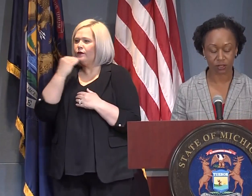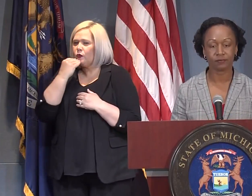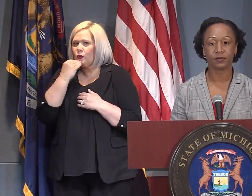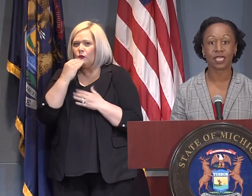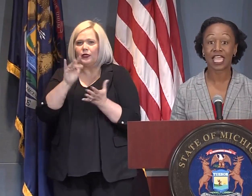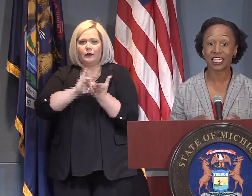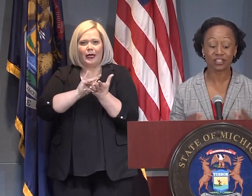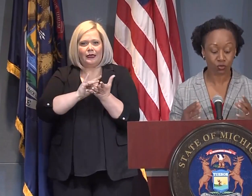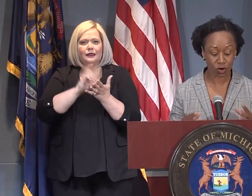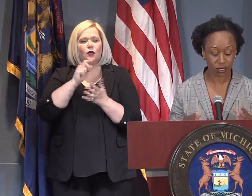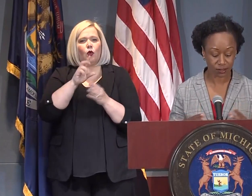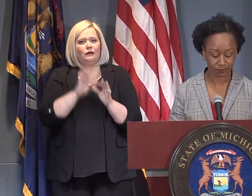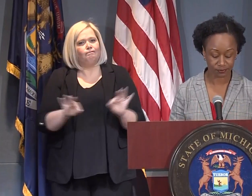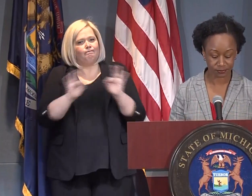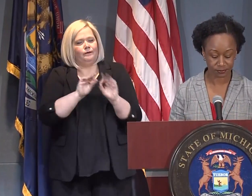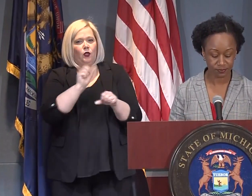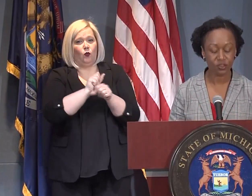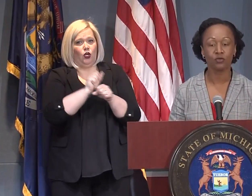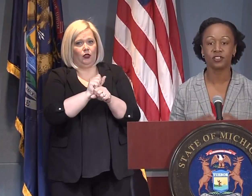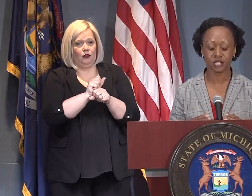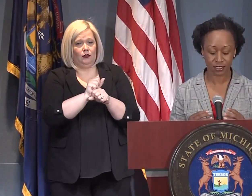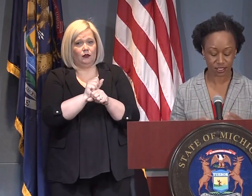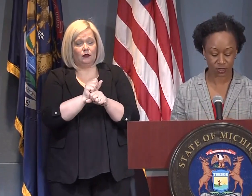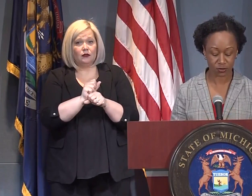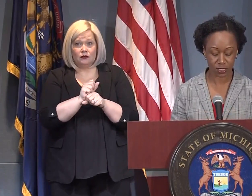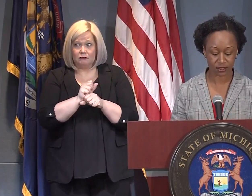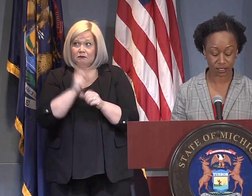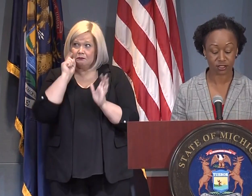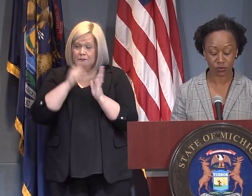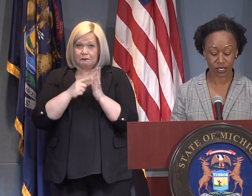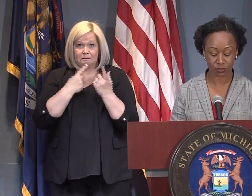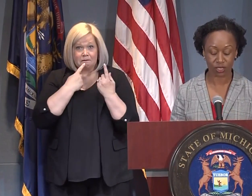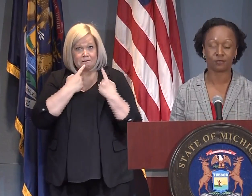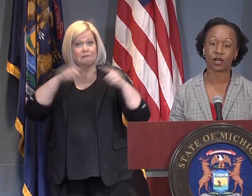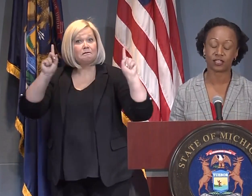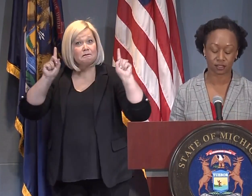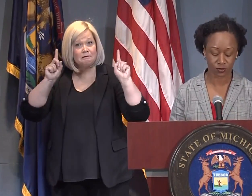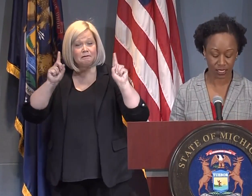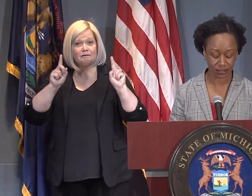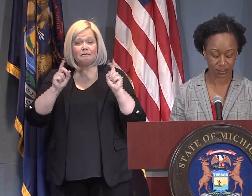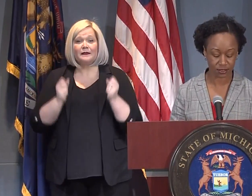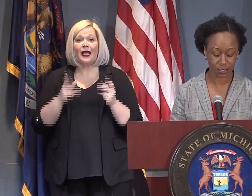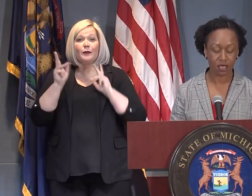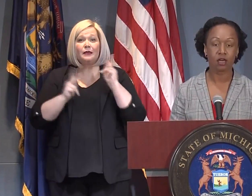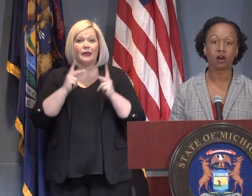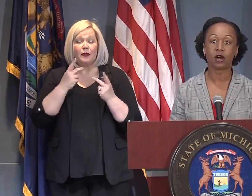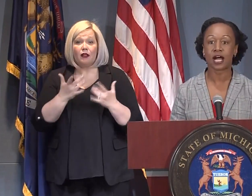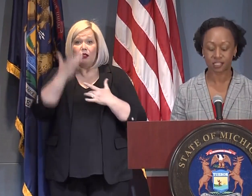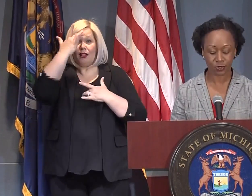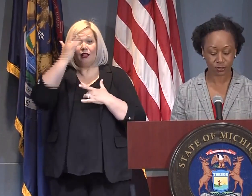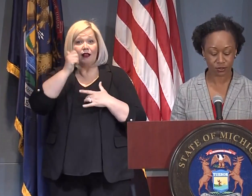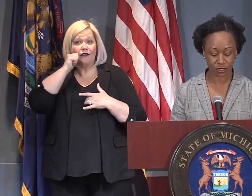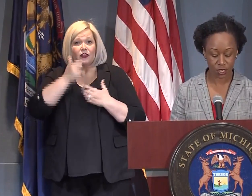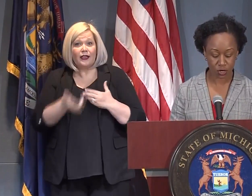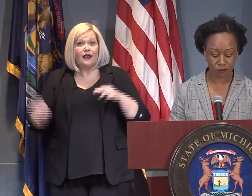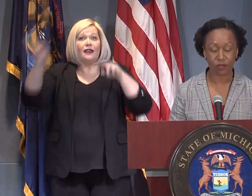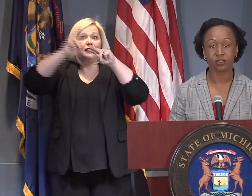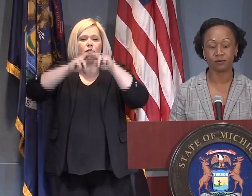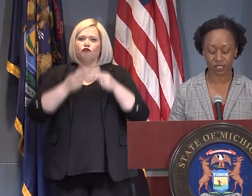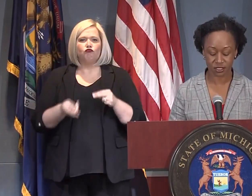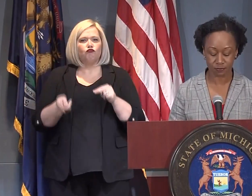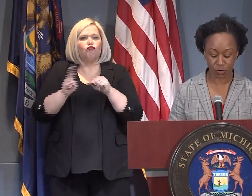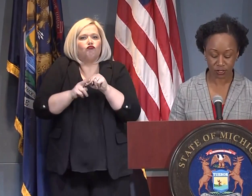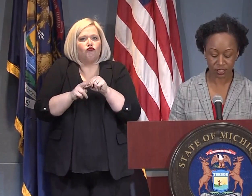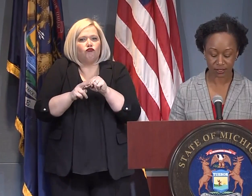infrastructure work. And it is working. We're seeing a slowing in the rate of rise in new cases. Our hospitals, who